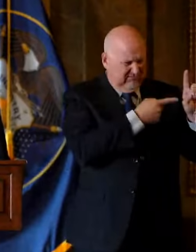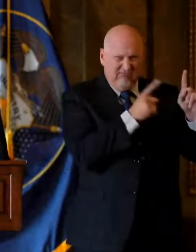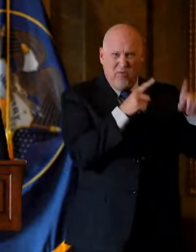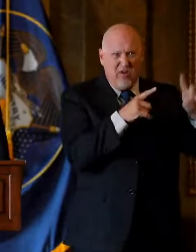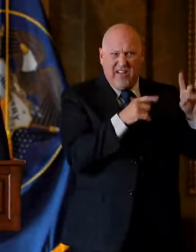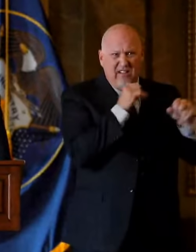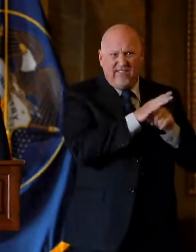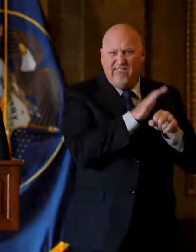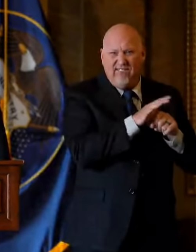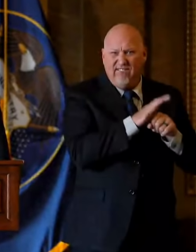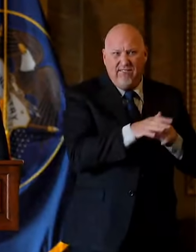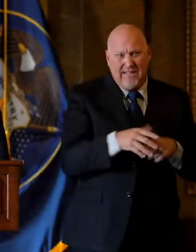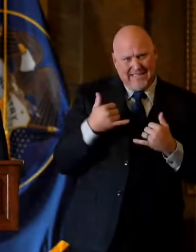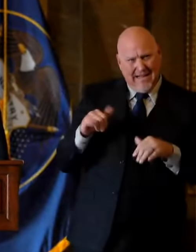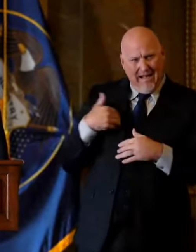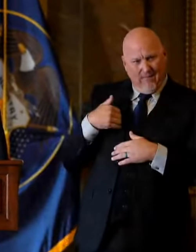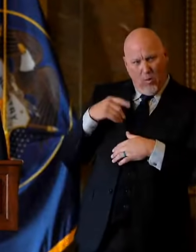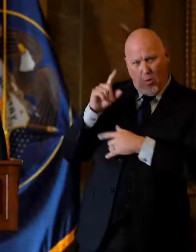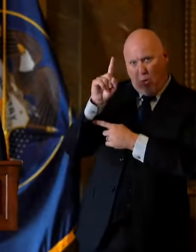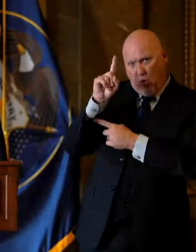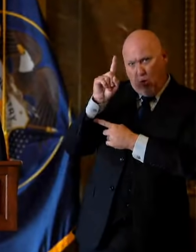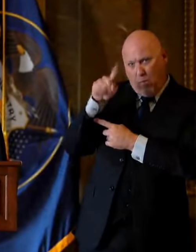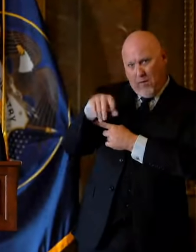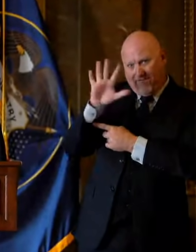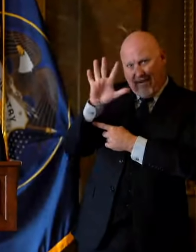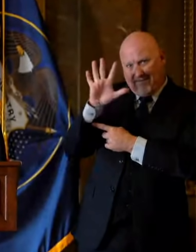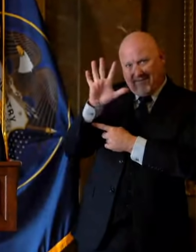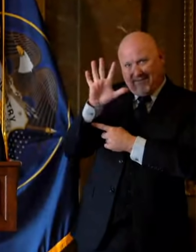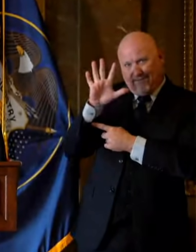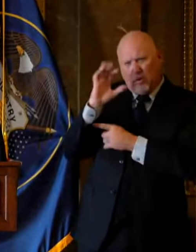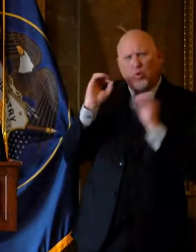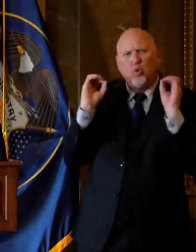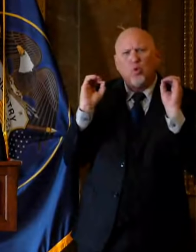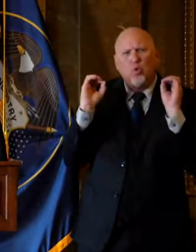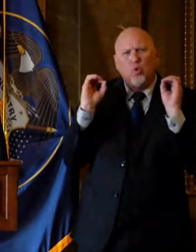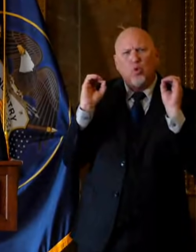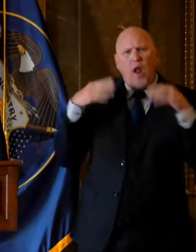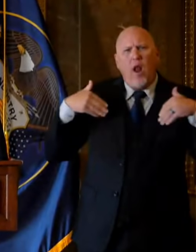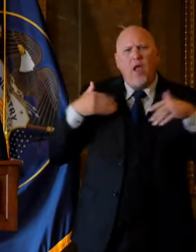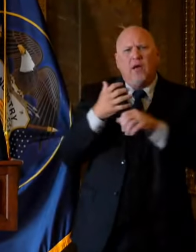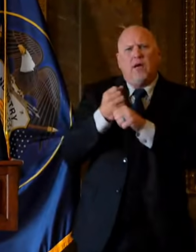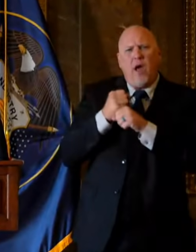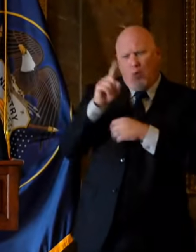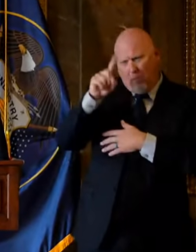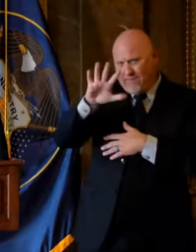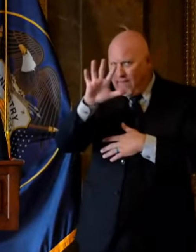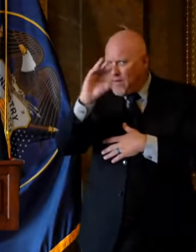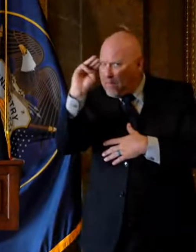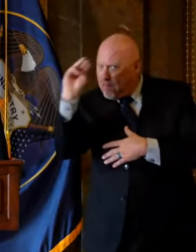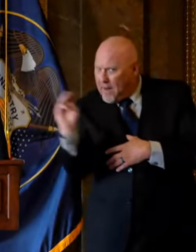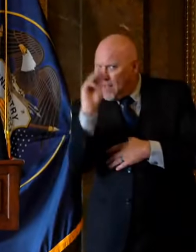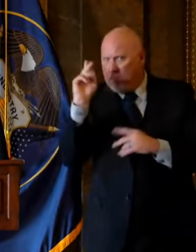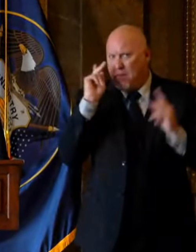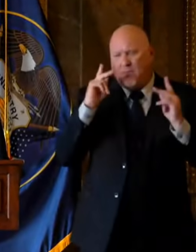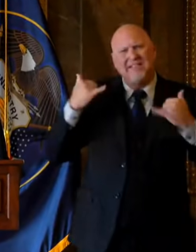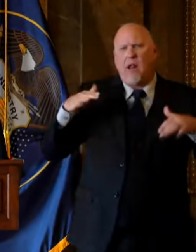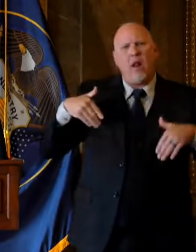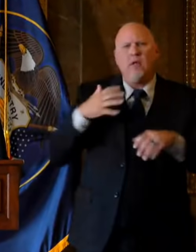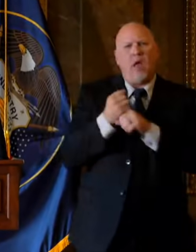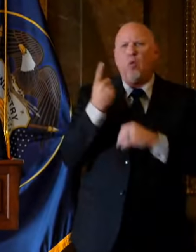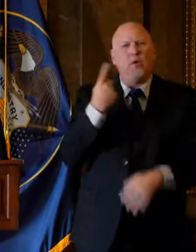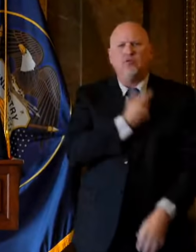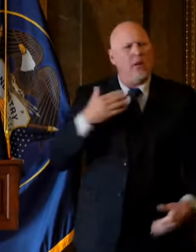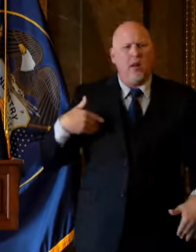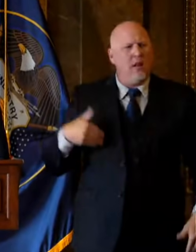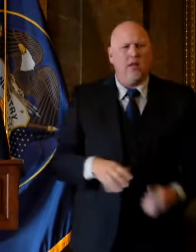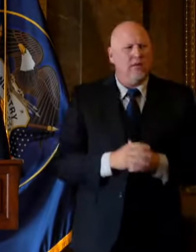1.5 million Utahns who do not have the vaccine. Now, a very significant portion of those are young people who are not eligible for